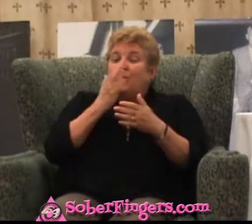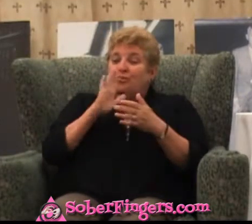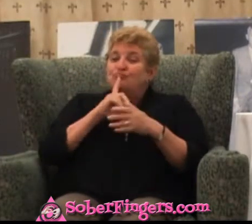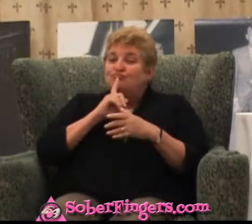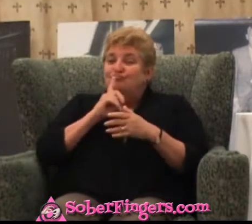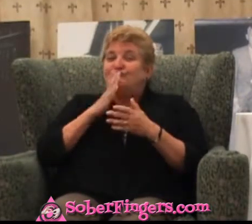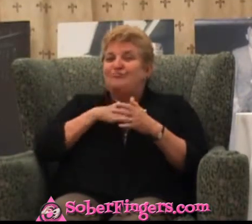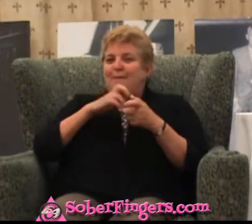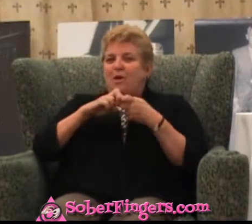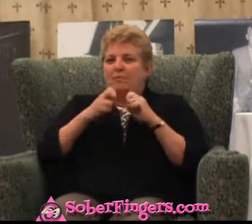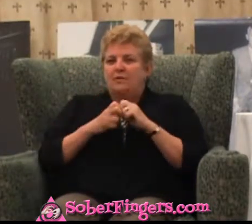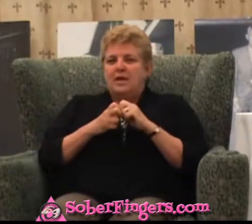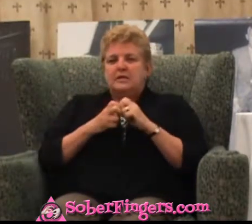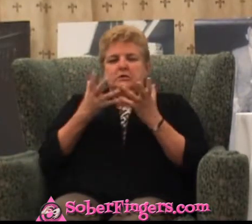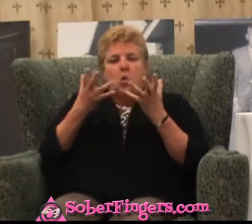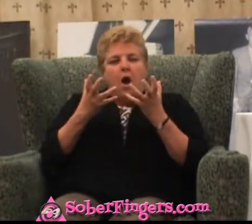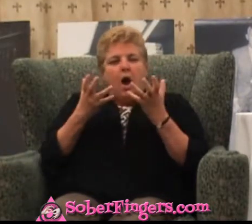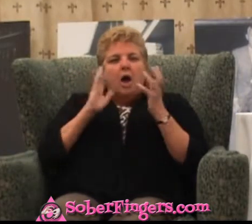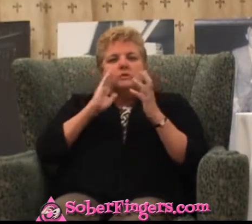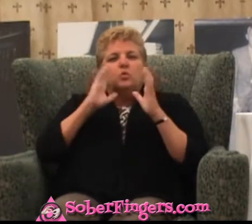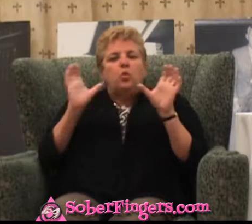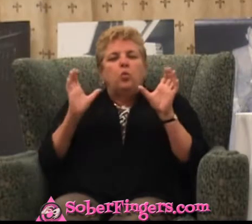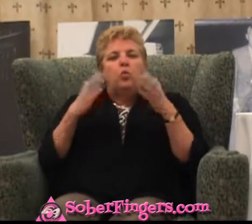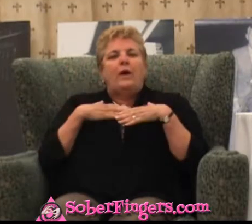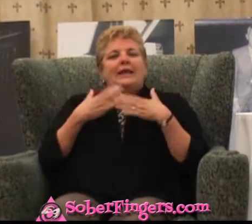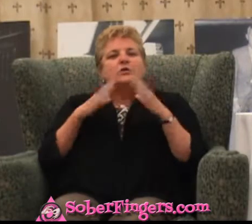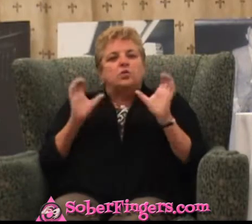lengths to feel the sense of power.